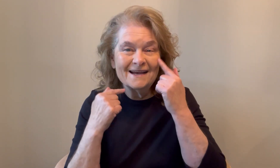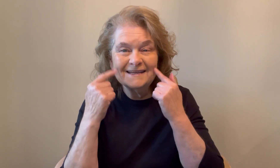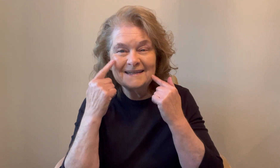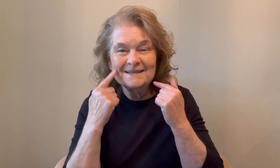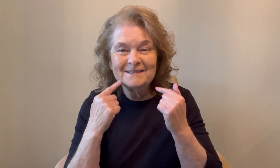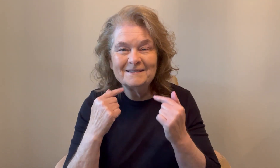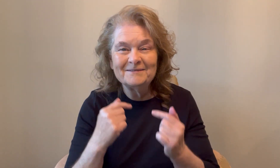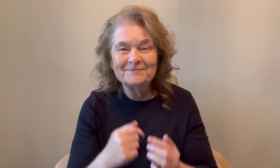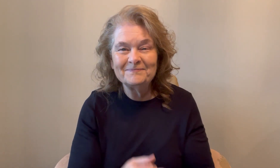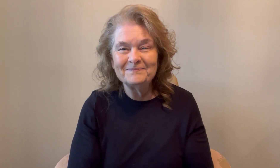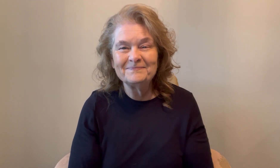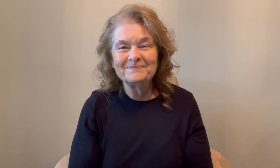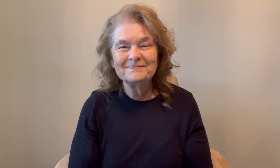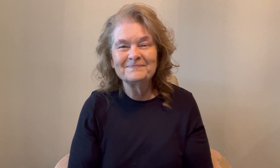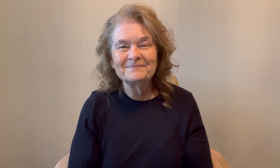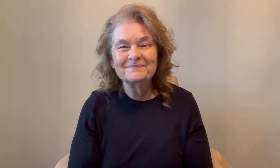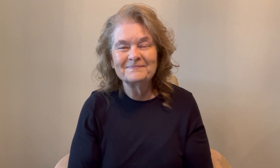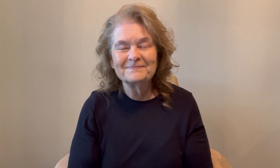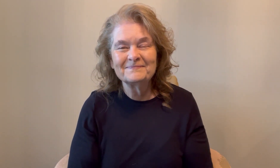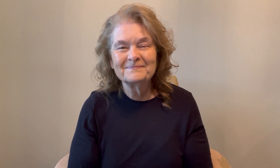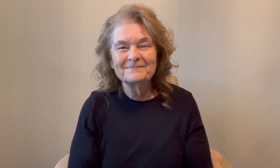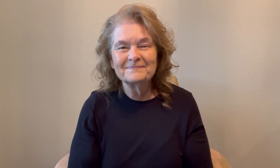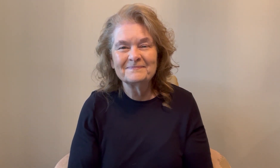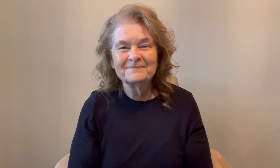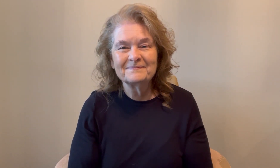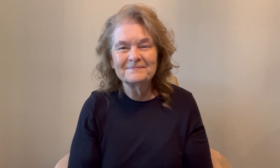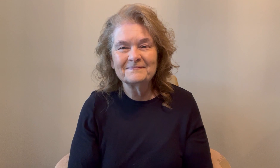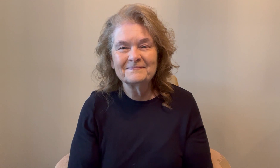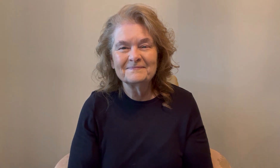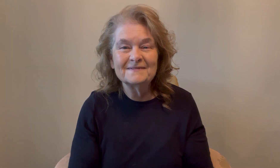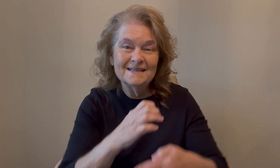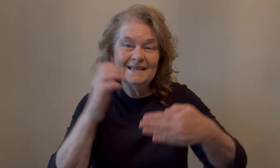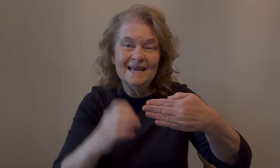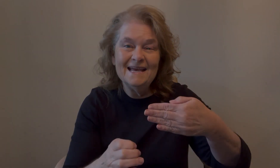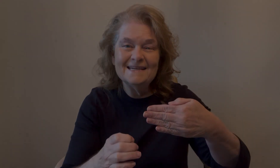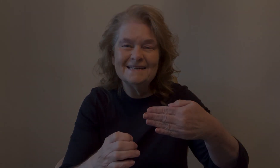cried. The end.